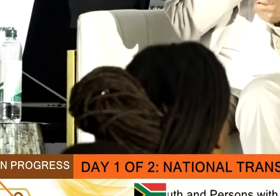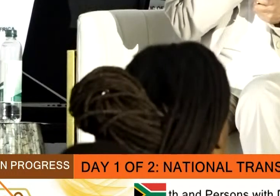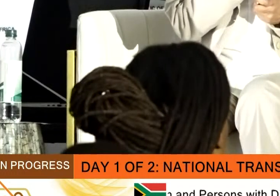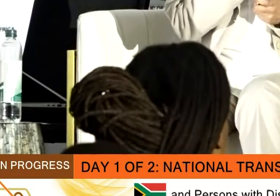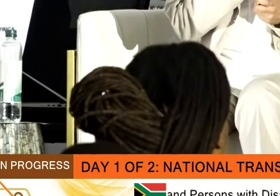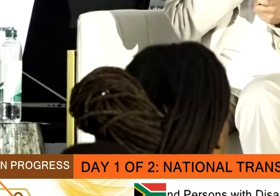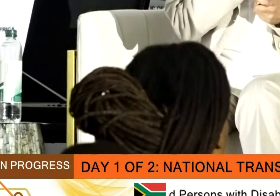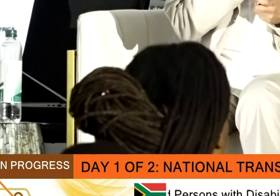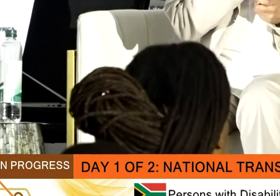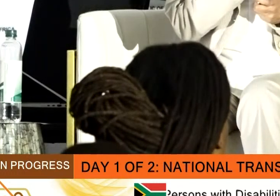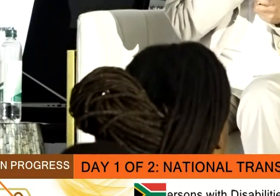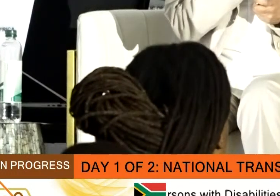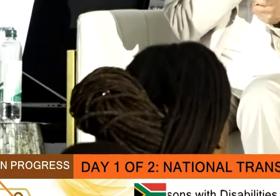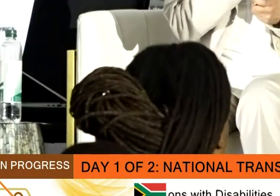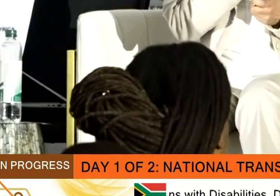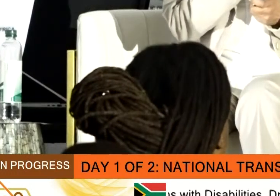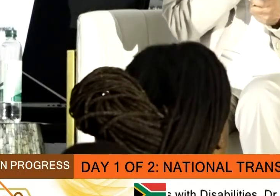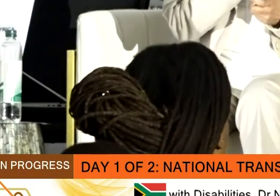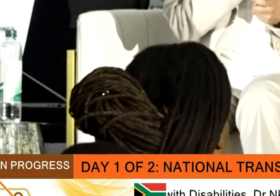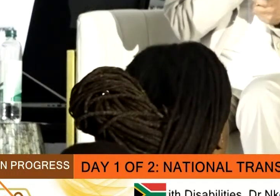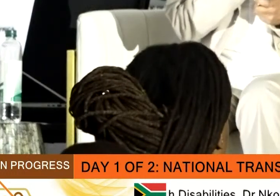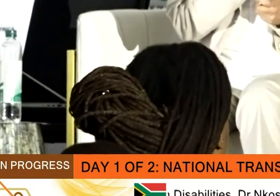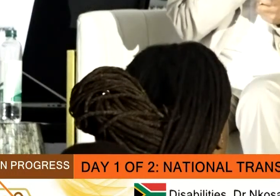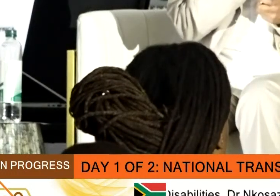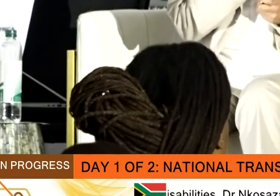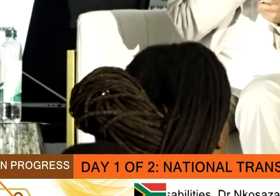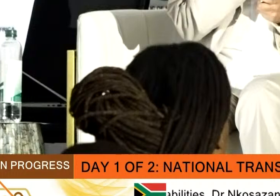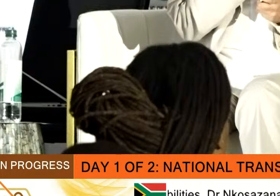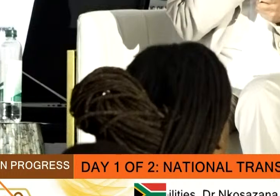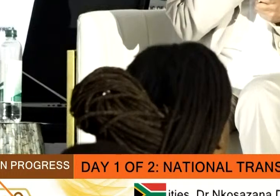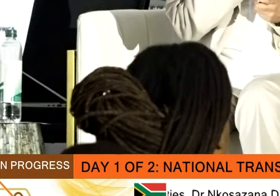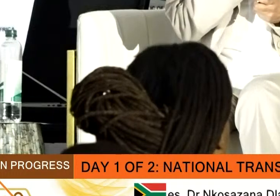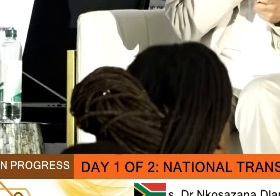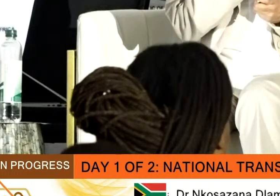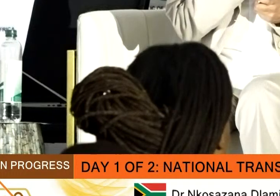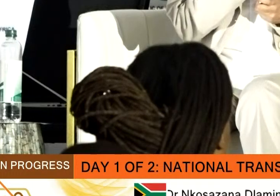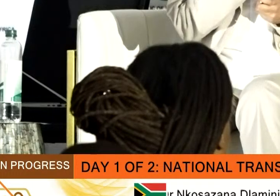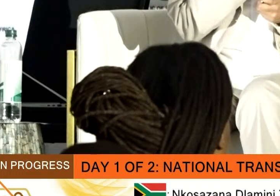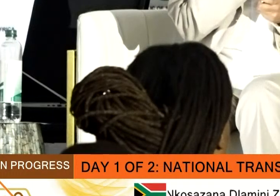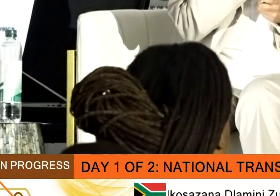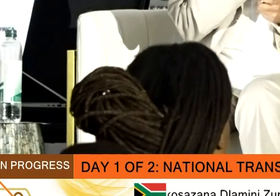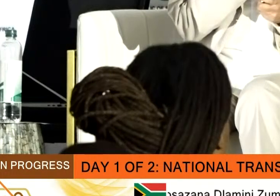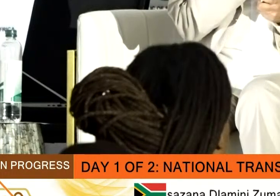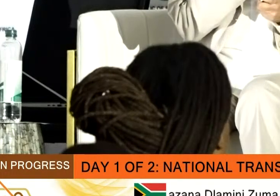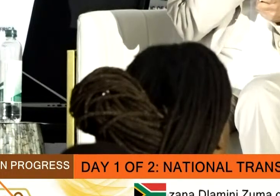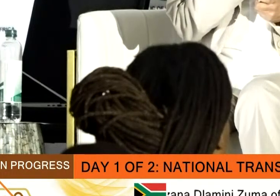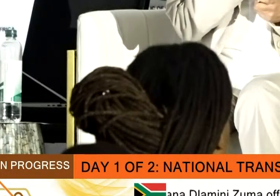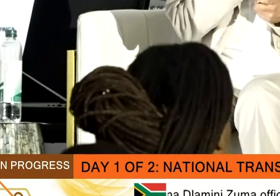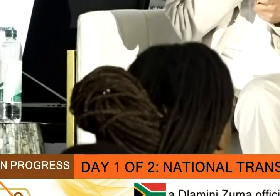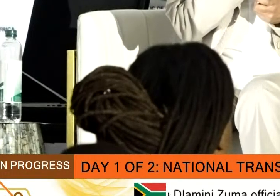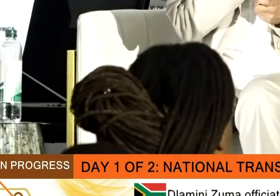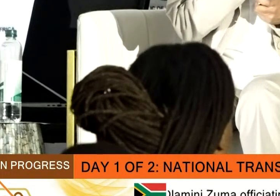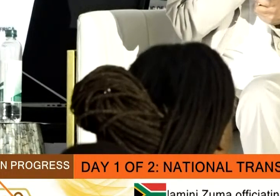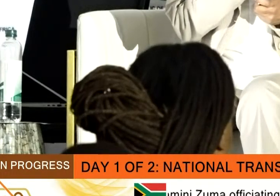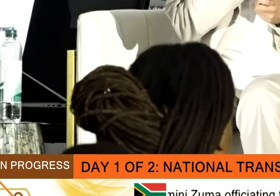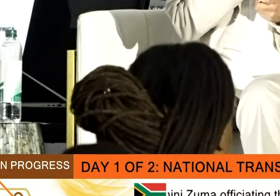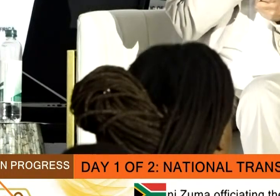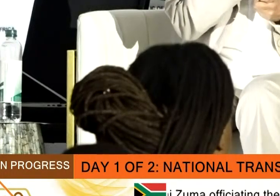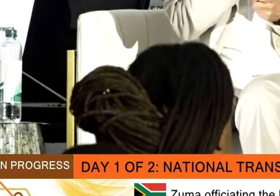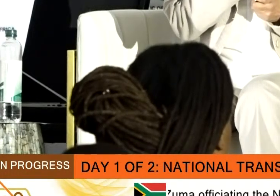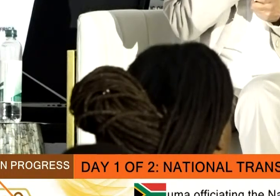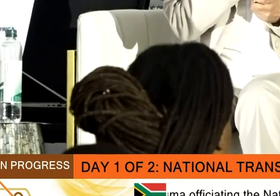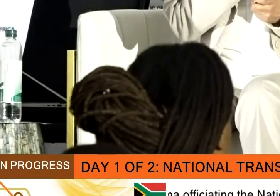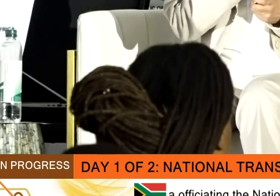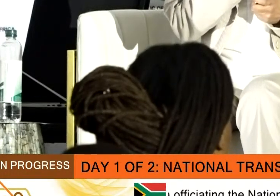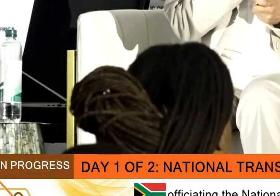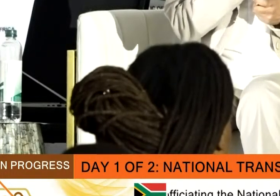our needs, there is an area that we've got to be cautious of, and I experienced this in Norway. The